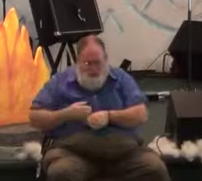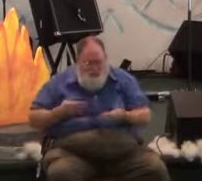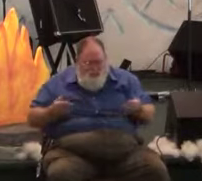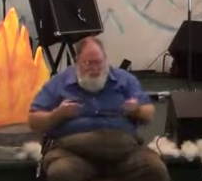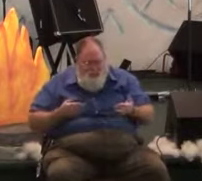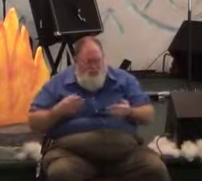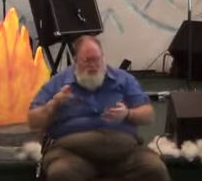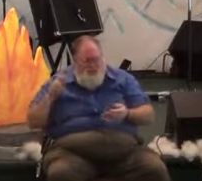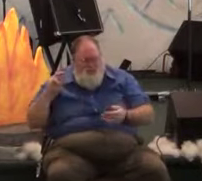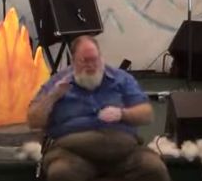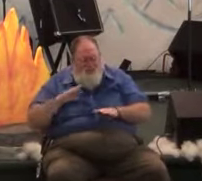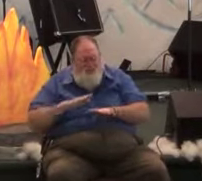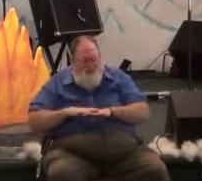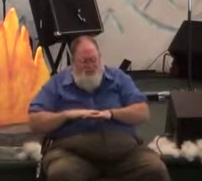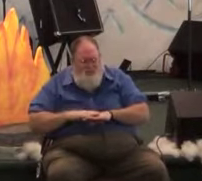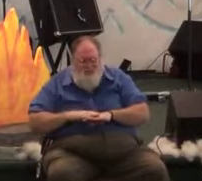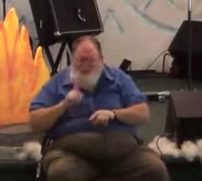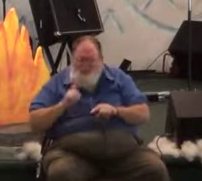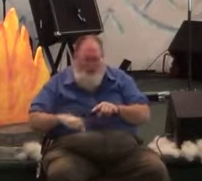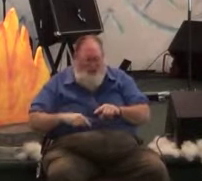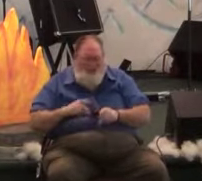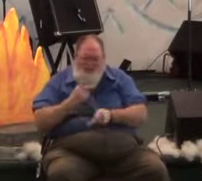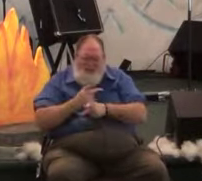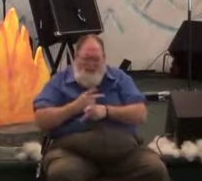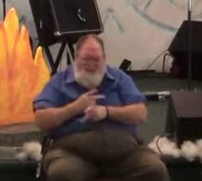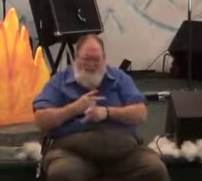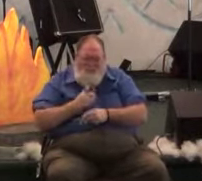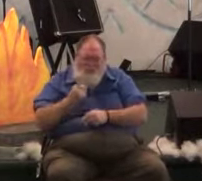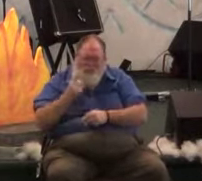in the place and you can't keep a guy locked up?